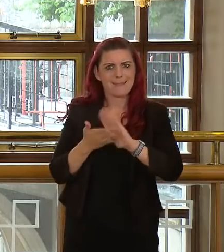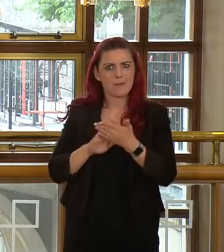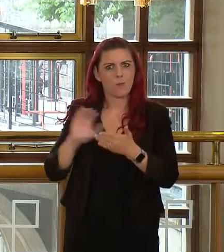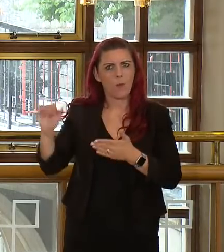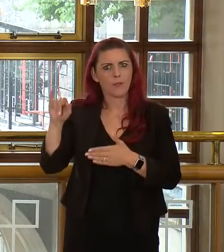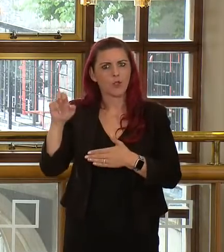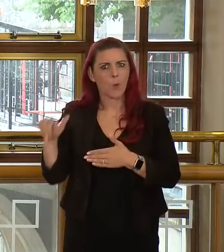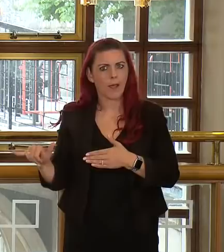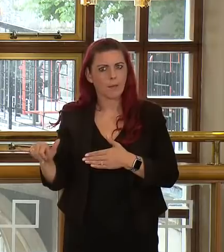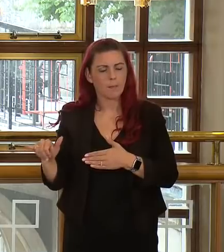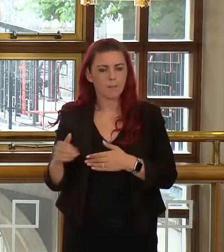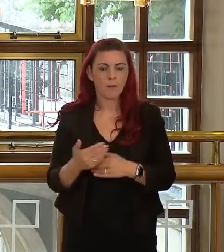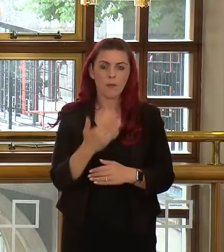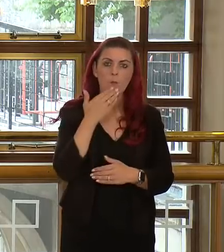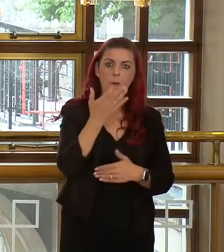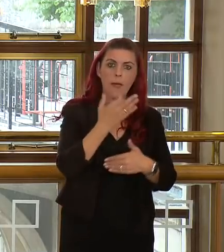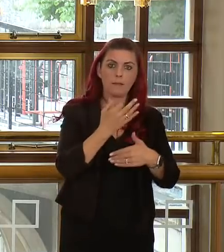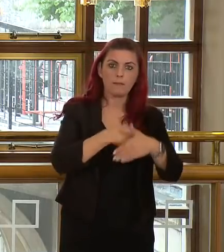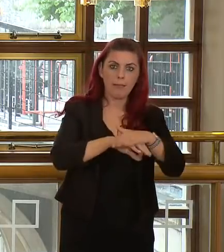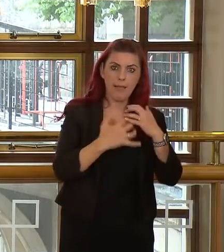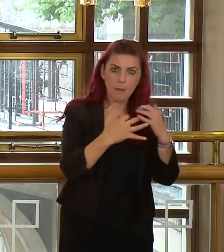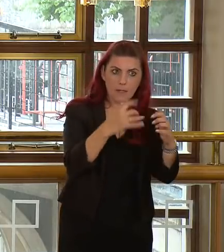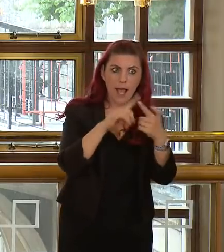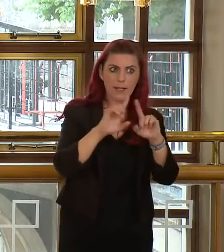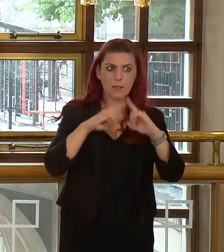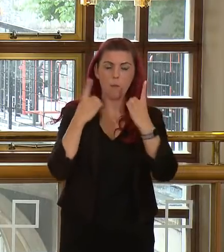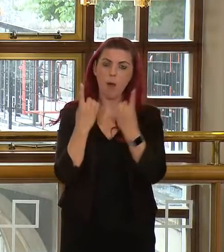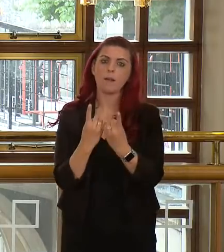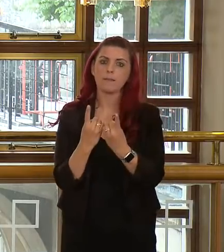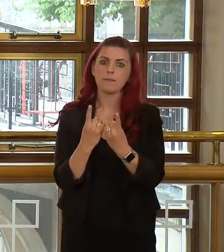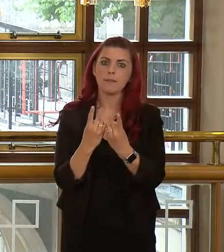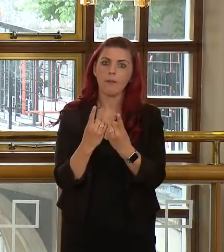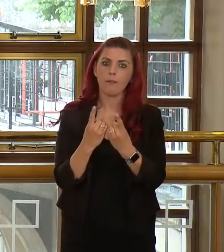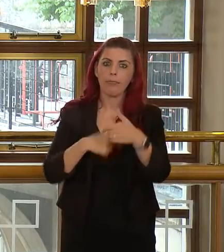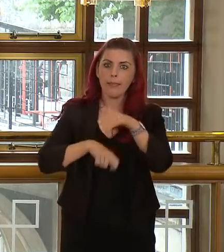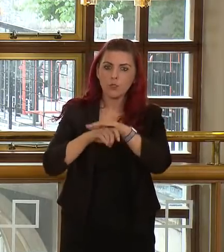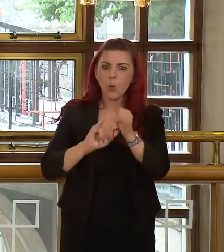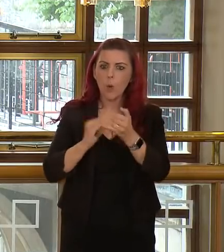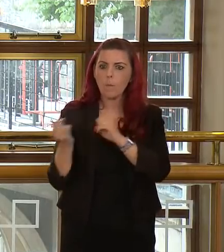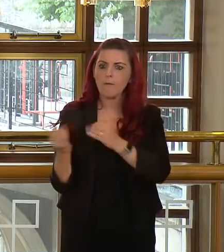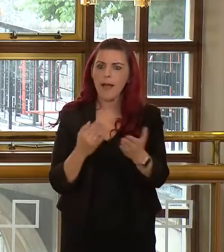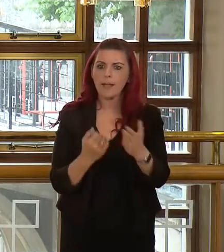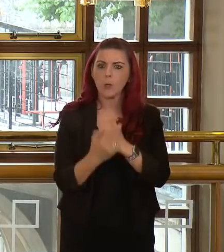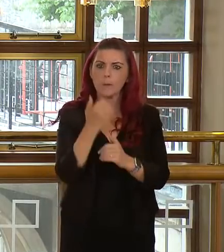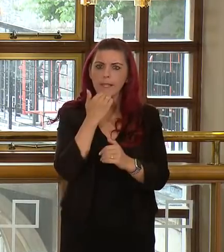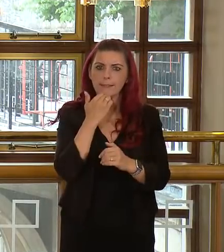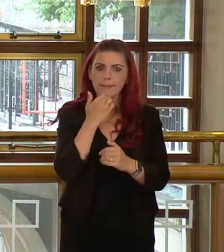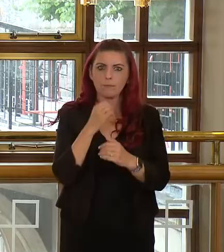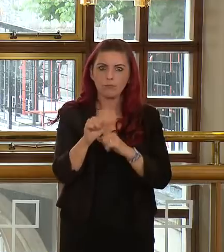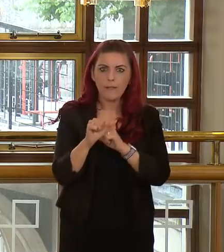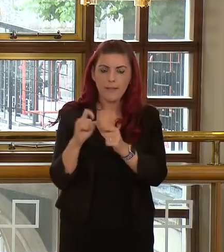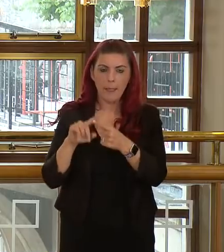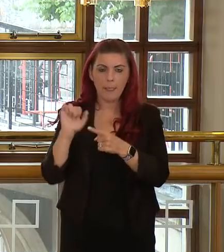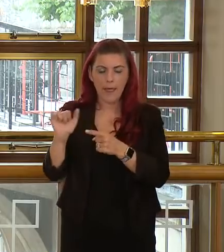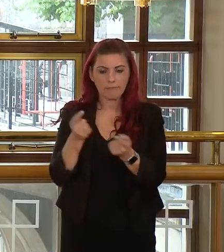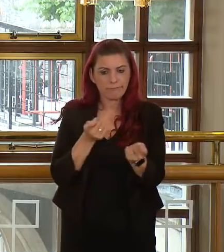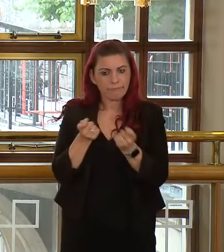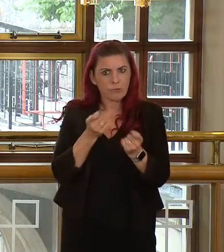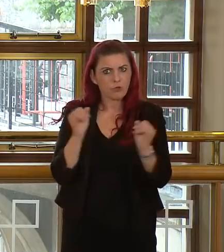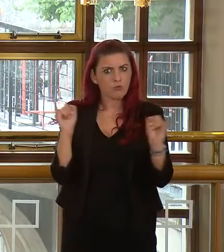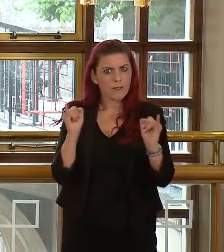We thank Liz Canavan of the Department of the Taoiseach as well, who provided daily briefings and whose command of the crisis gave us